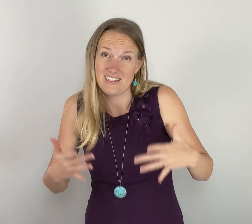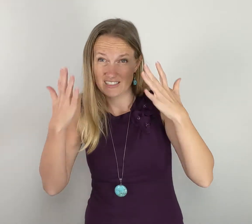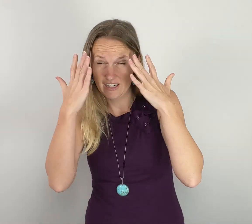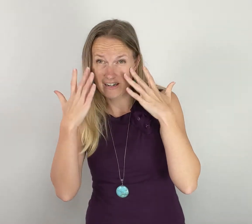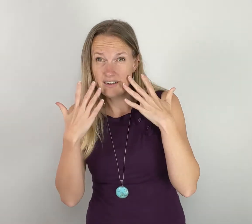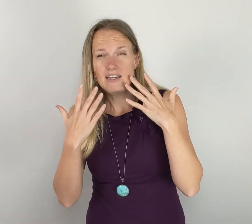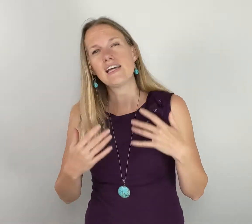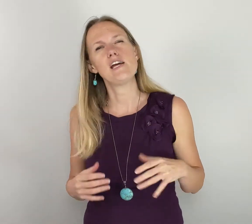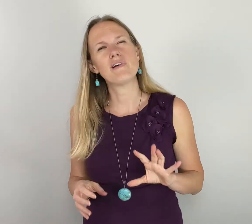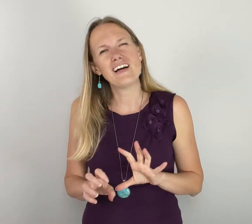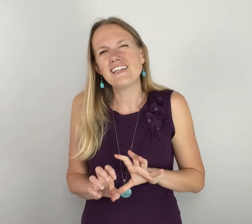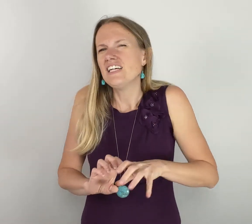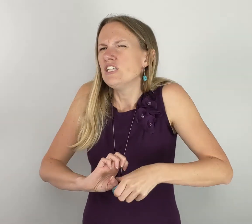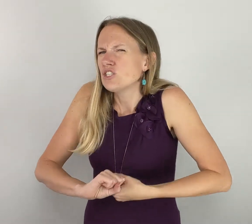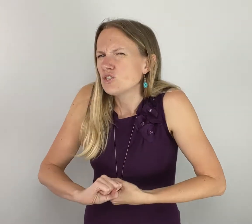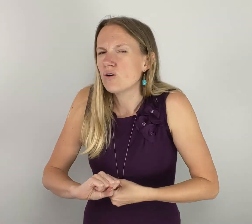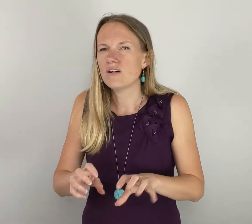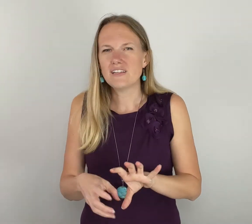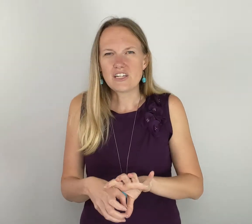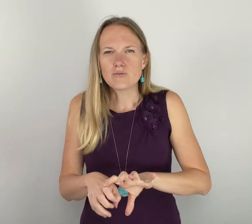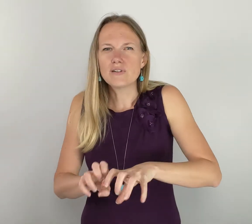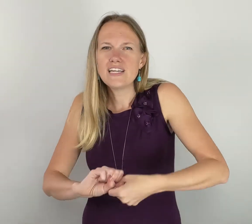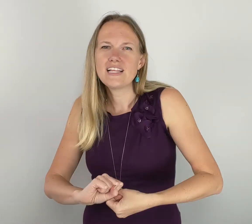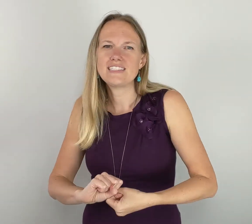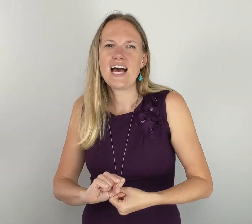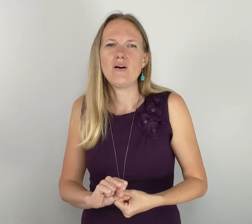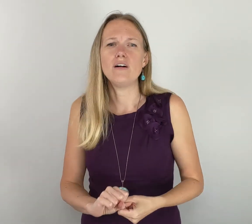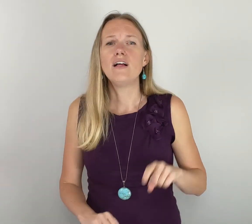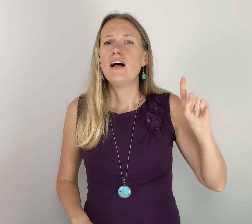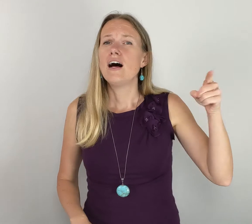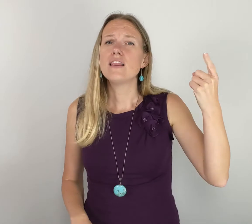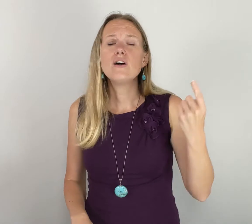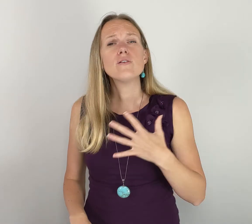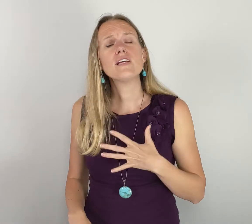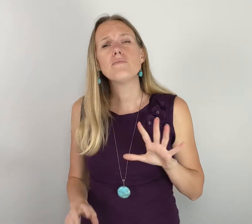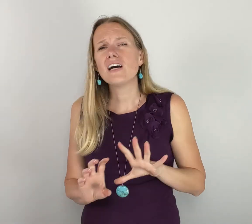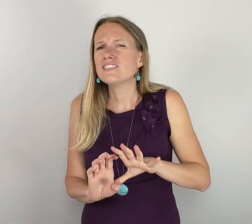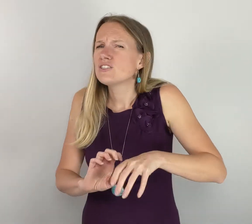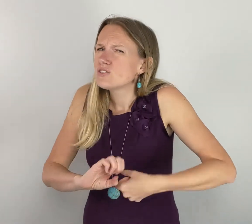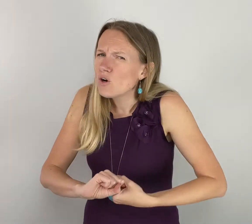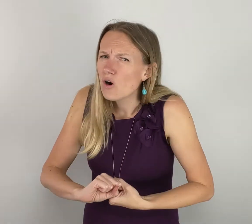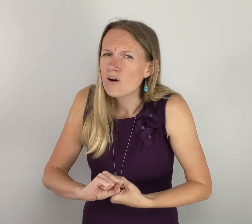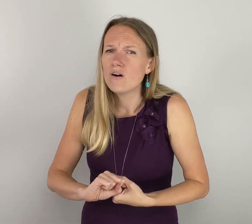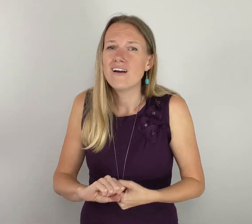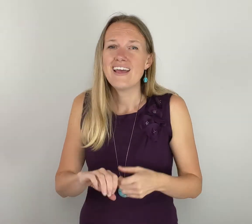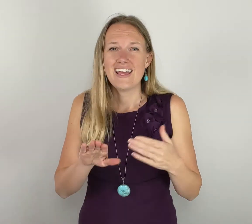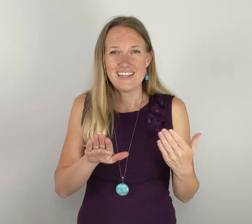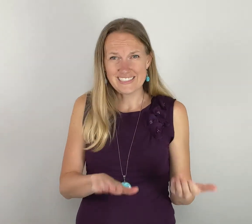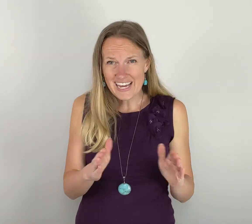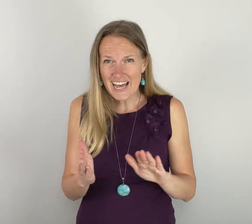sadness there. Okay, but I like sorrow, like you're wringing that towel. Alone in my sorrow and